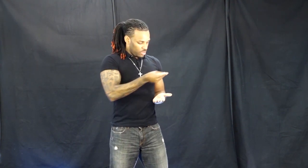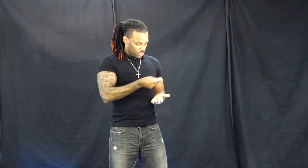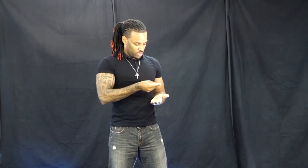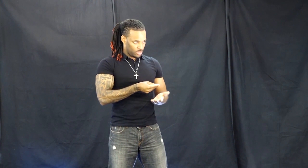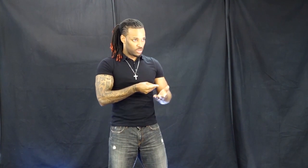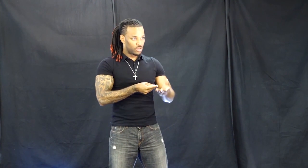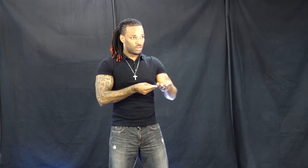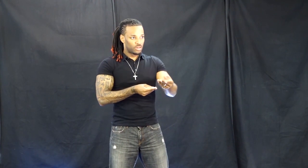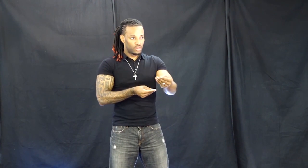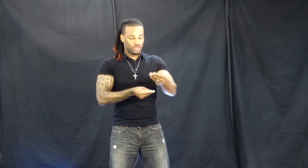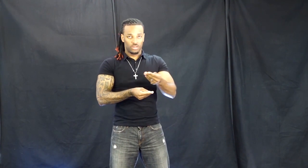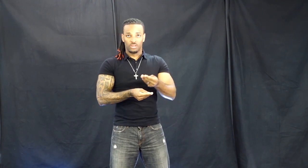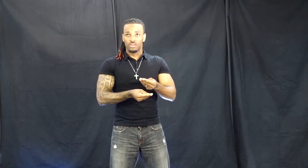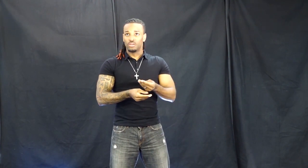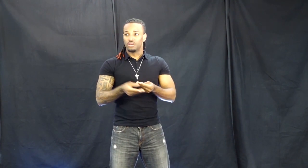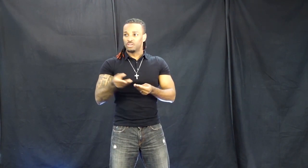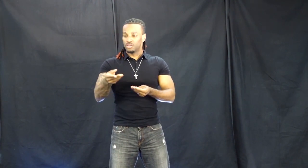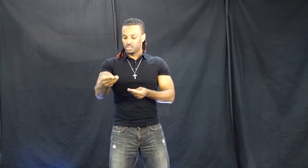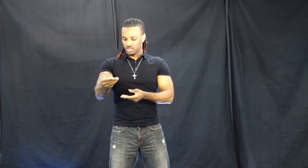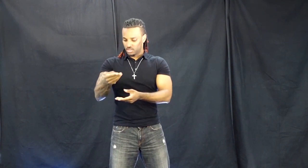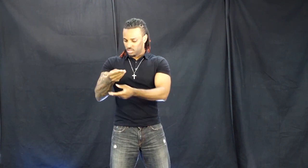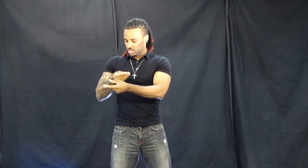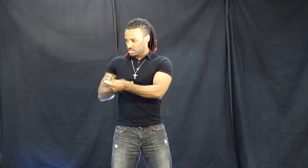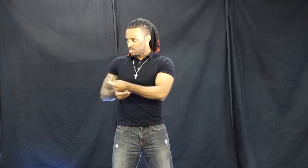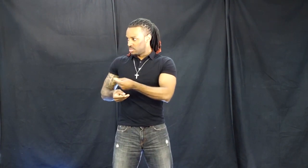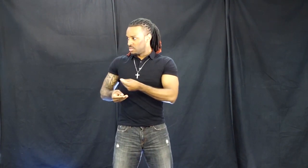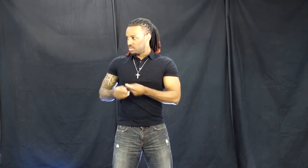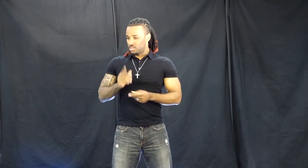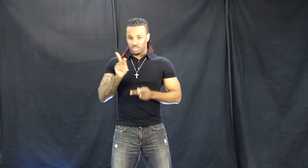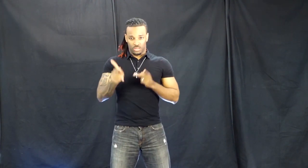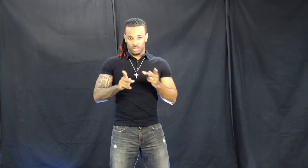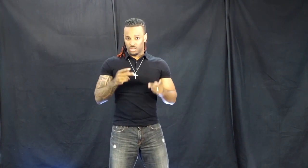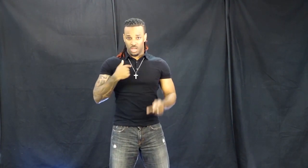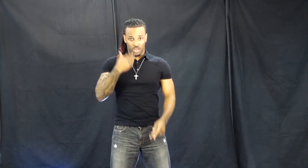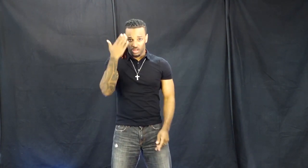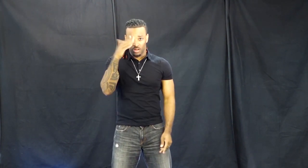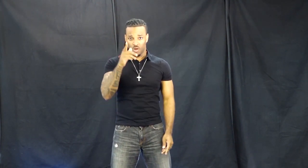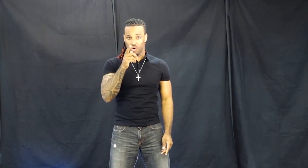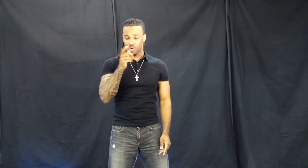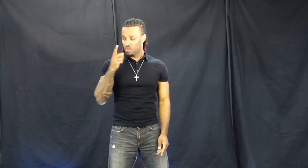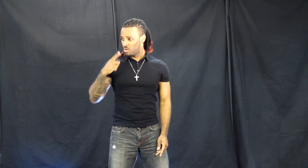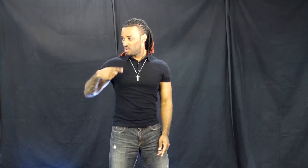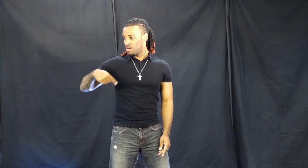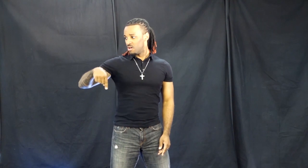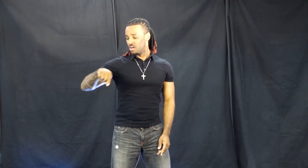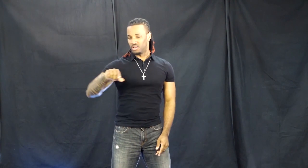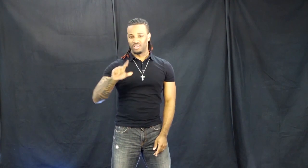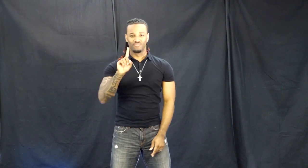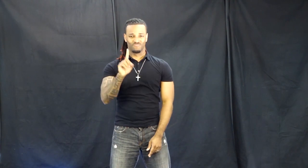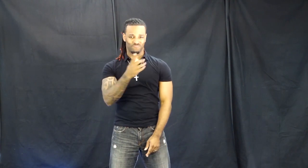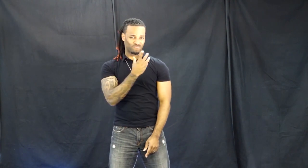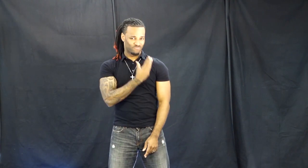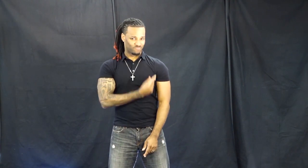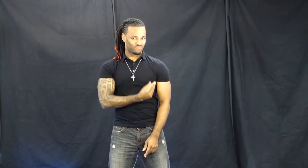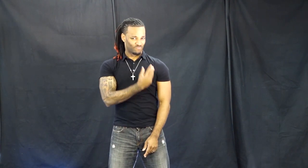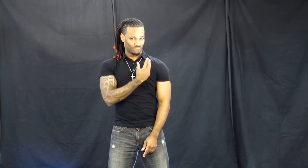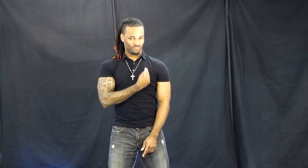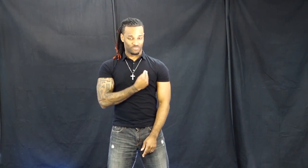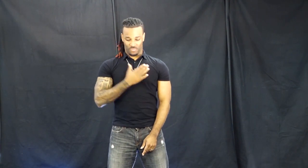around, and total strangers moved to kindness